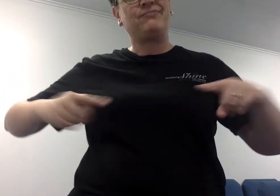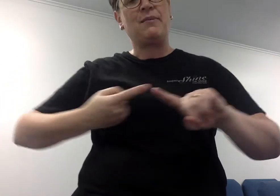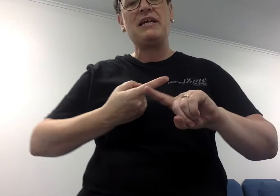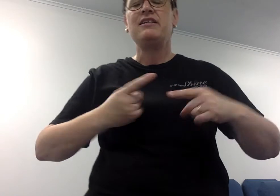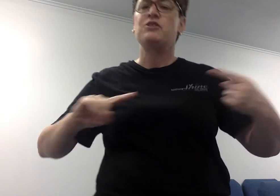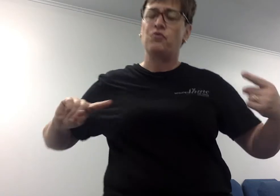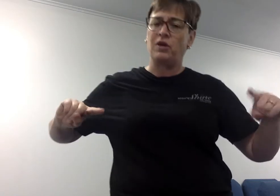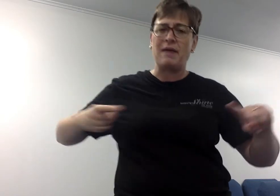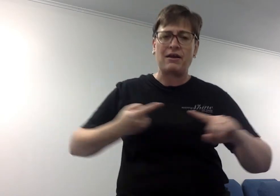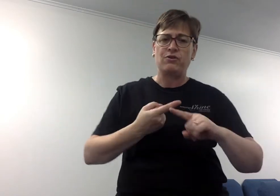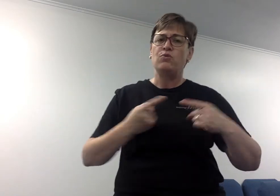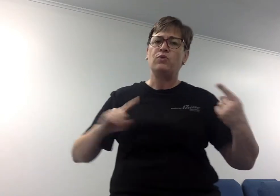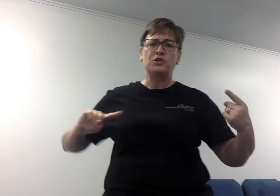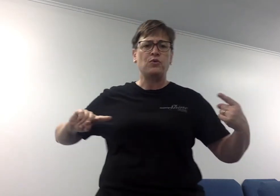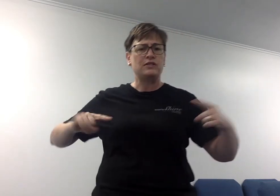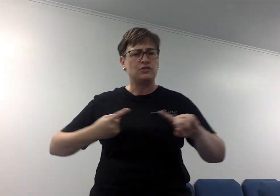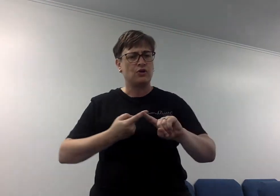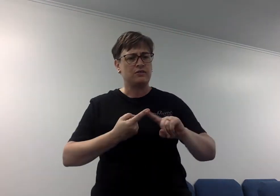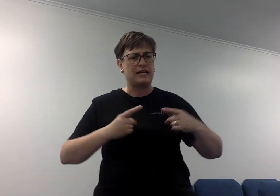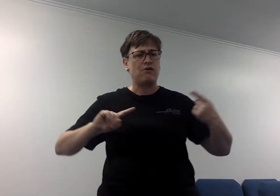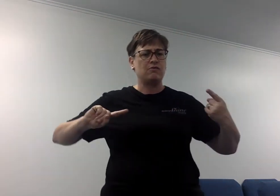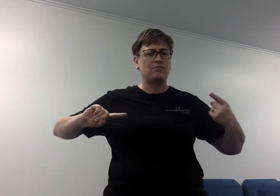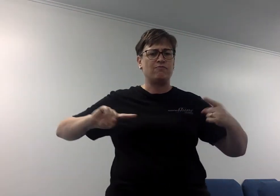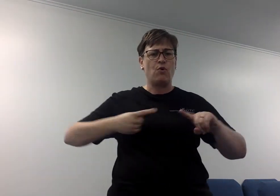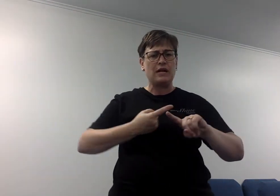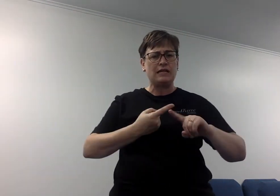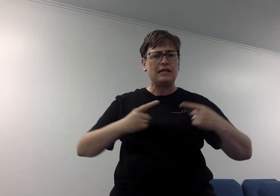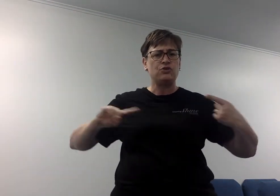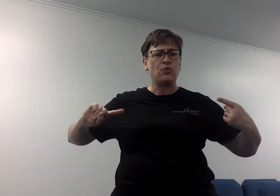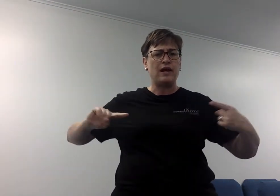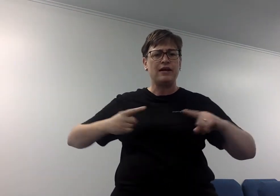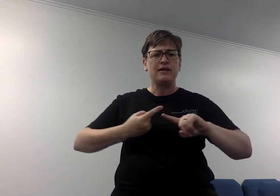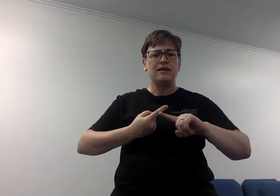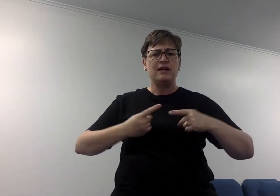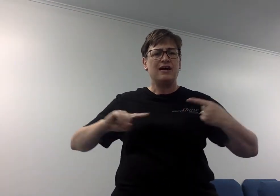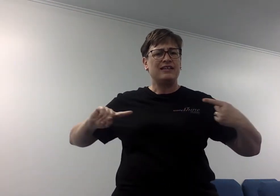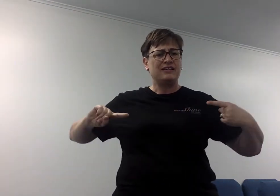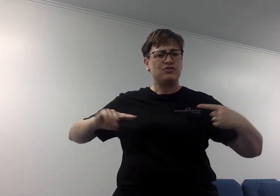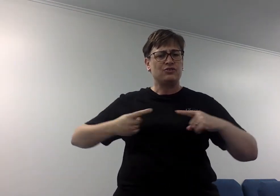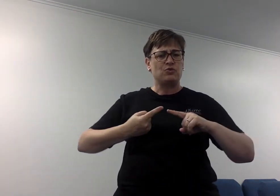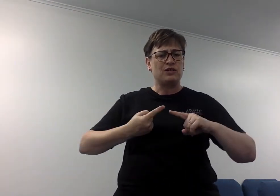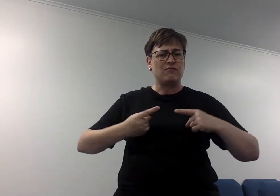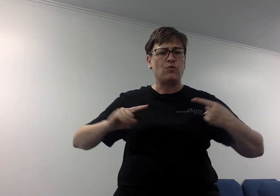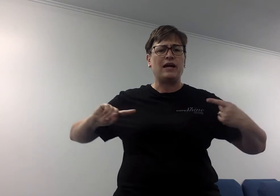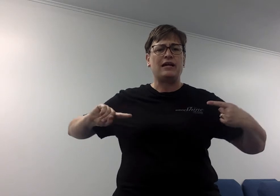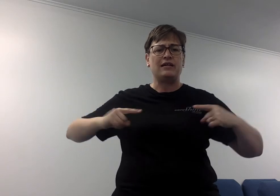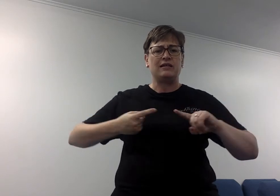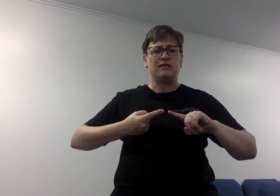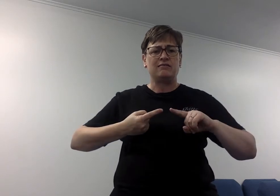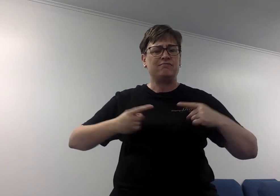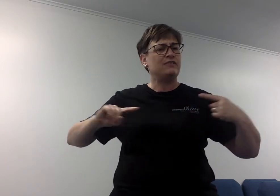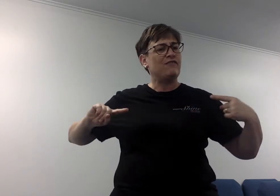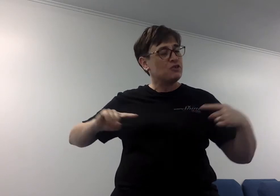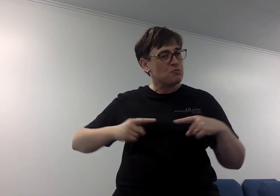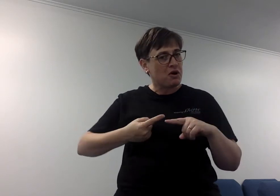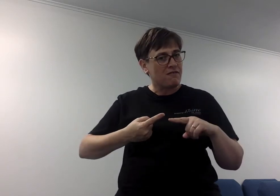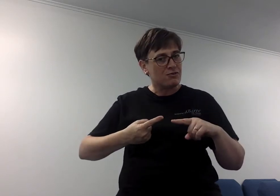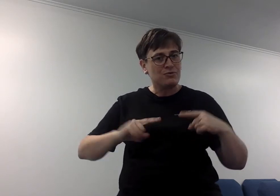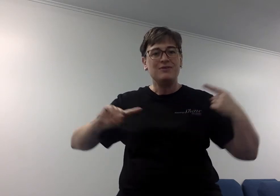it doesn't really matter which one starts out pointing each way. I think it's just whichever way it feels more comfortable.